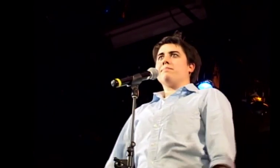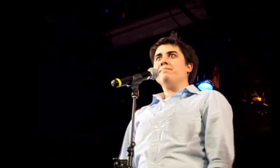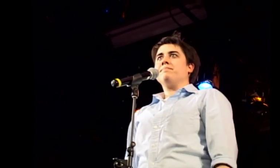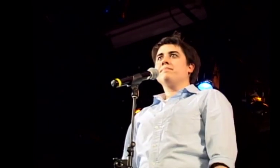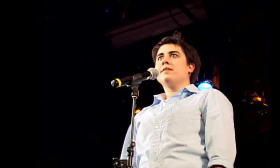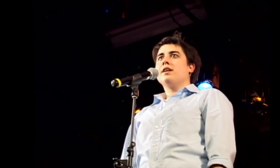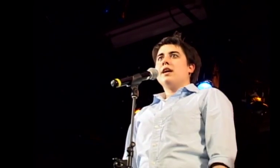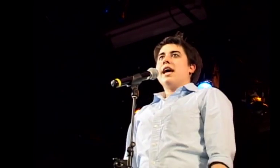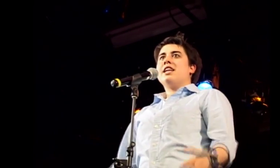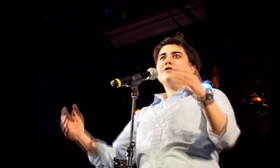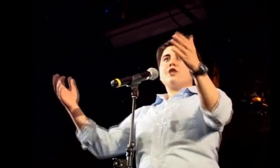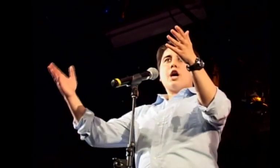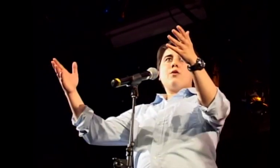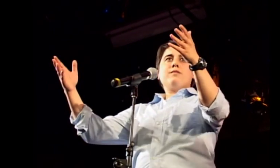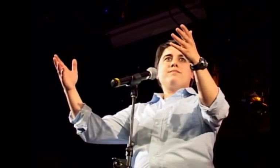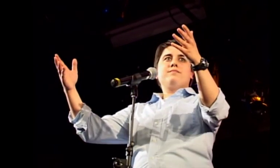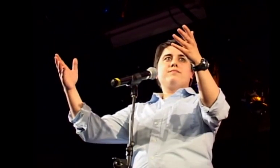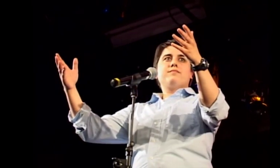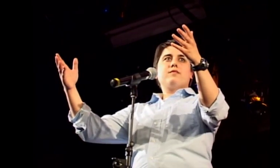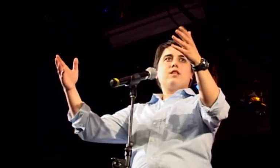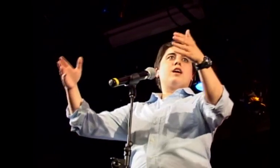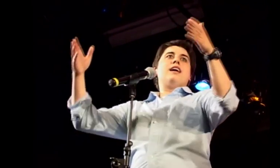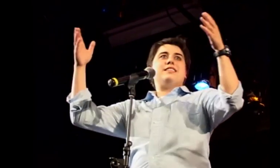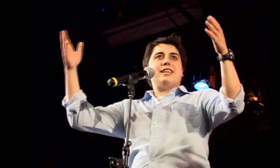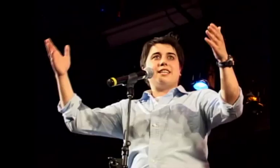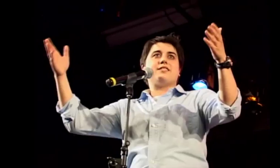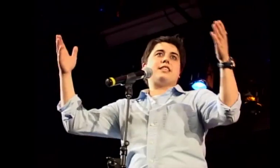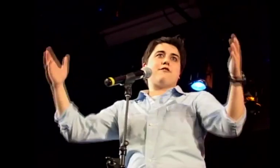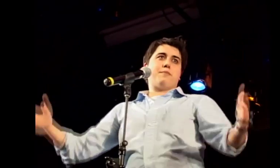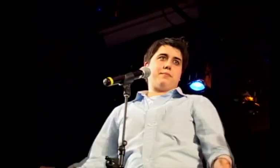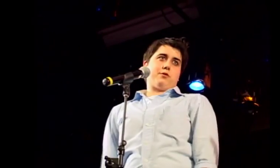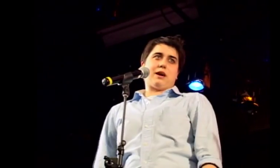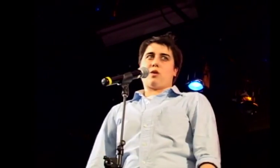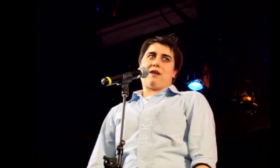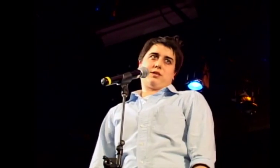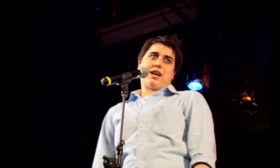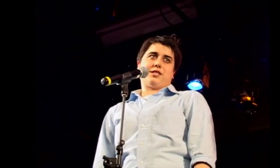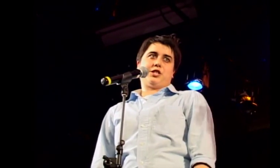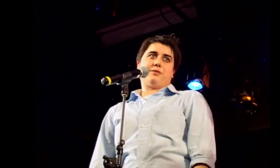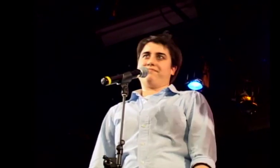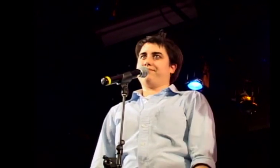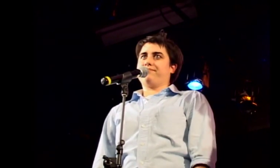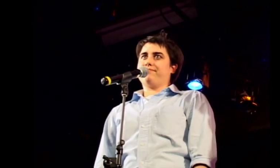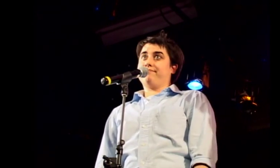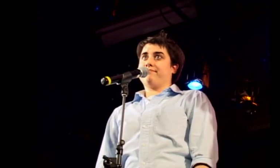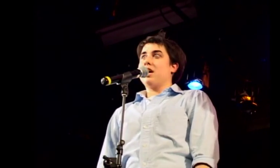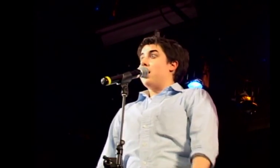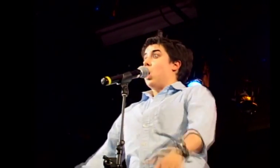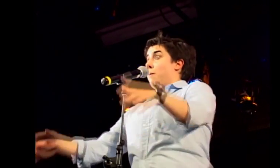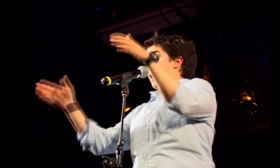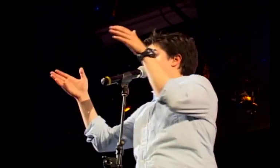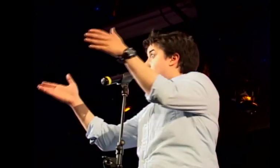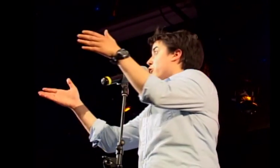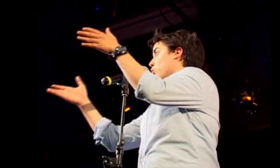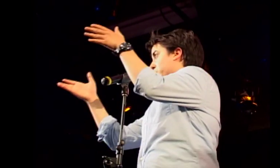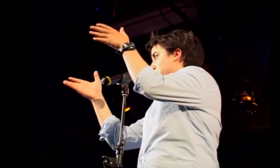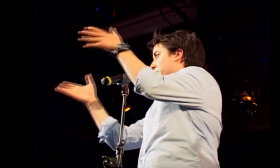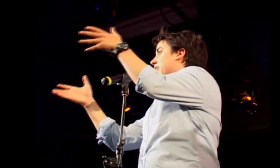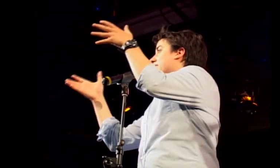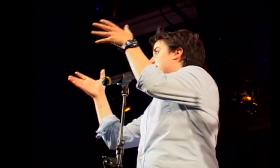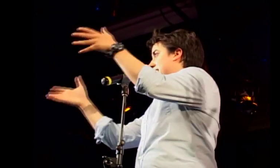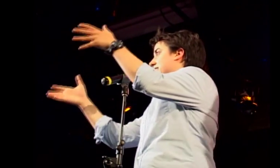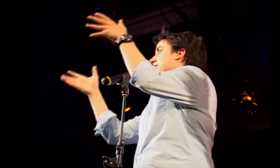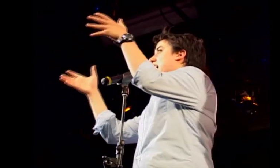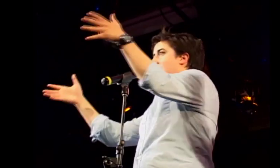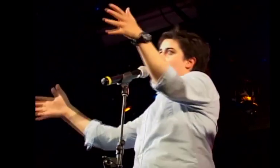advertise to them? And if so, it's the deaf people that we're advertising to. My mother